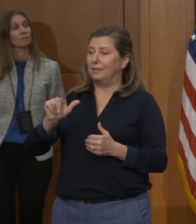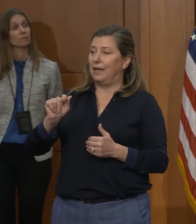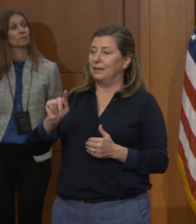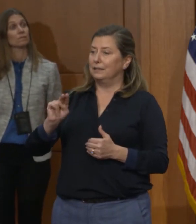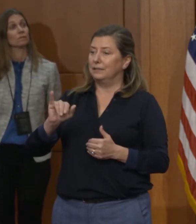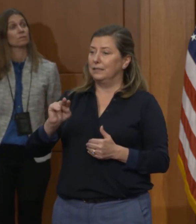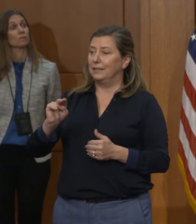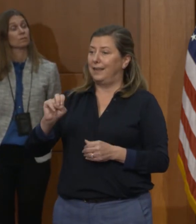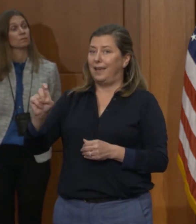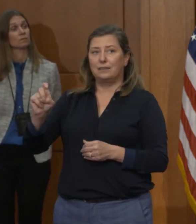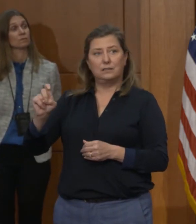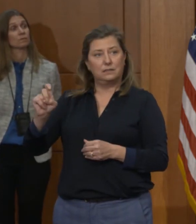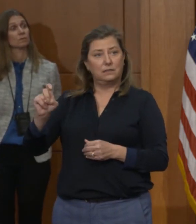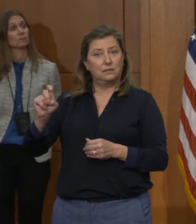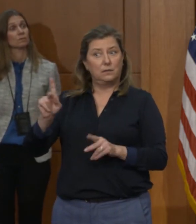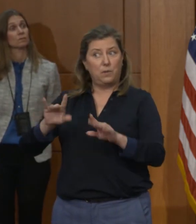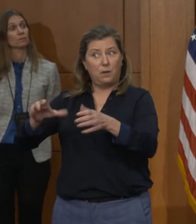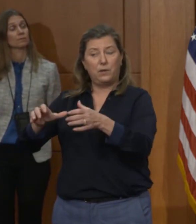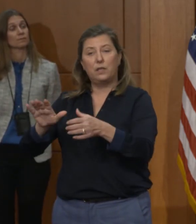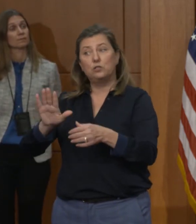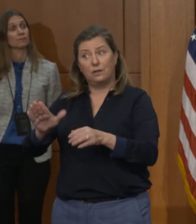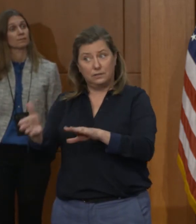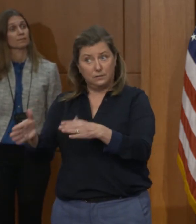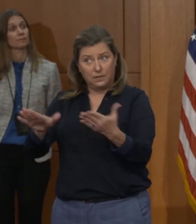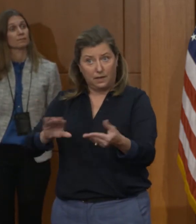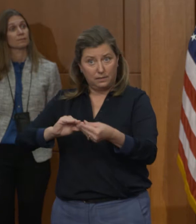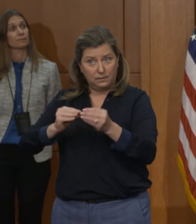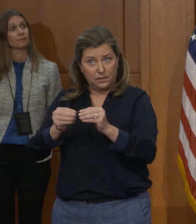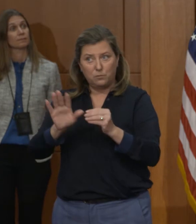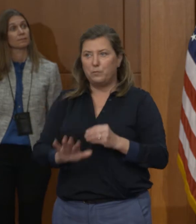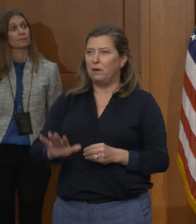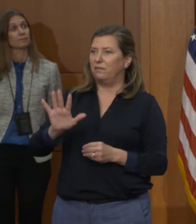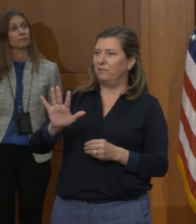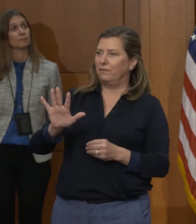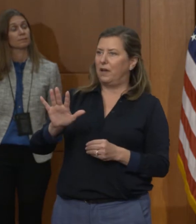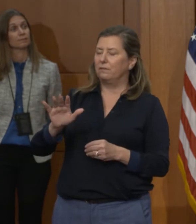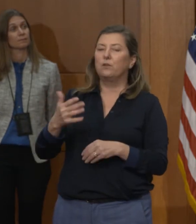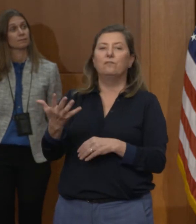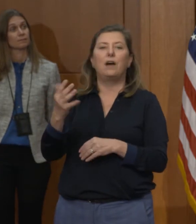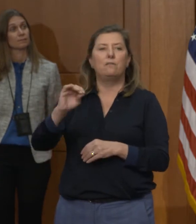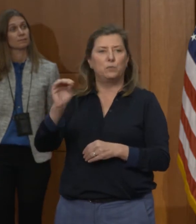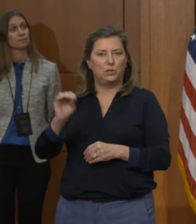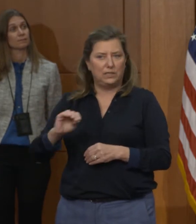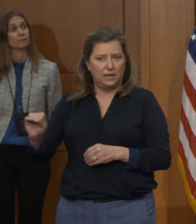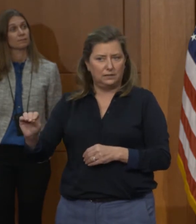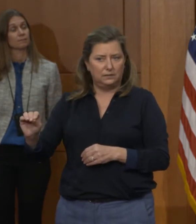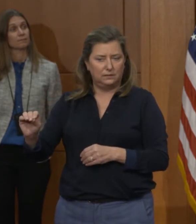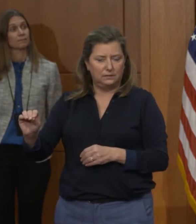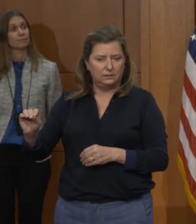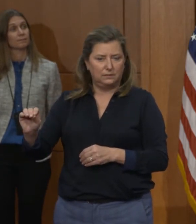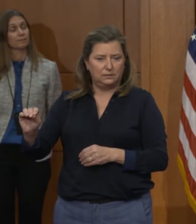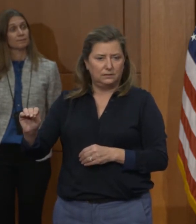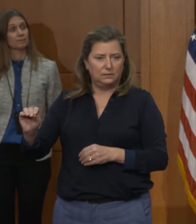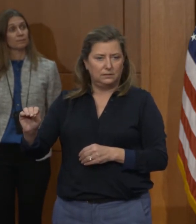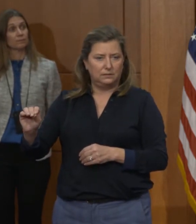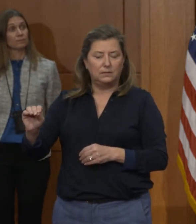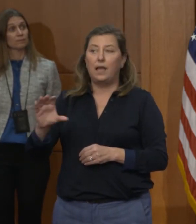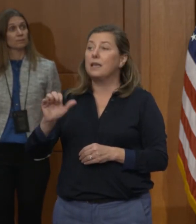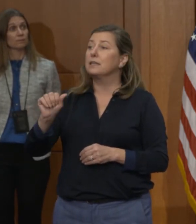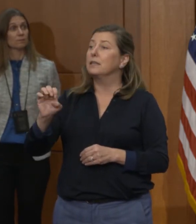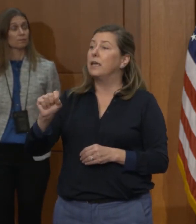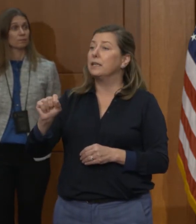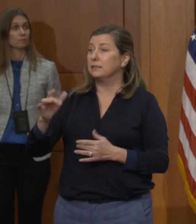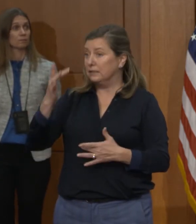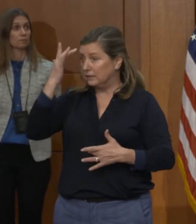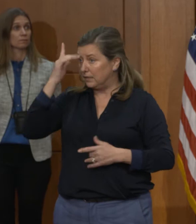population, the deaths are numbering at 5%, and the cases are numbering